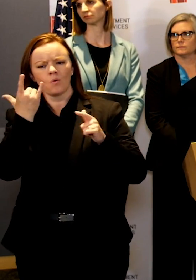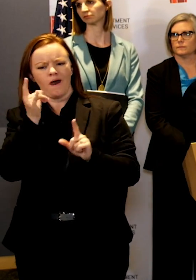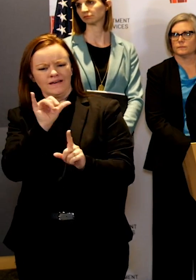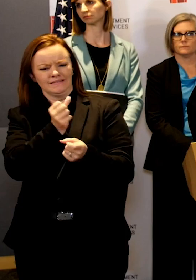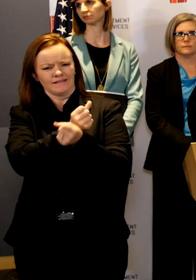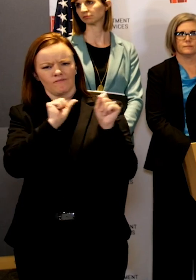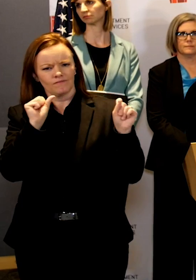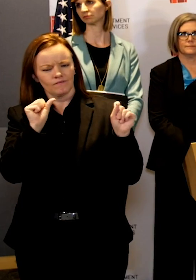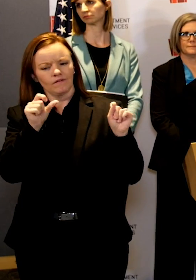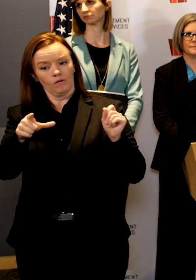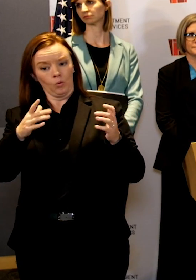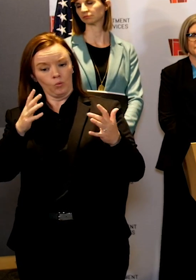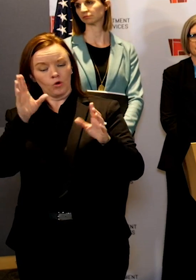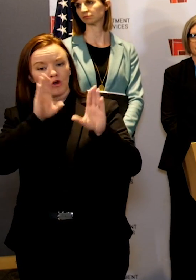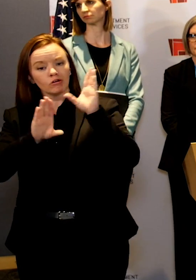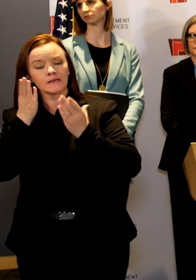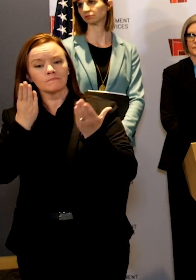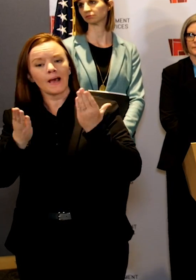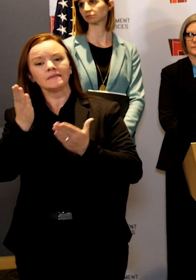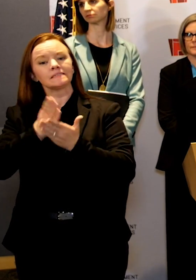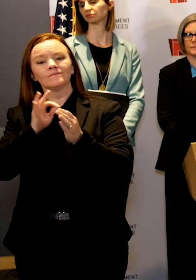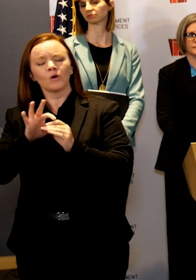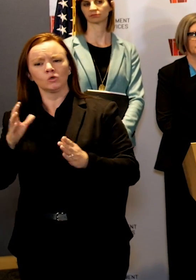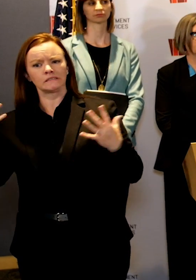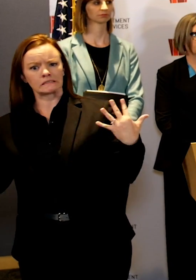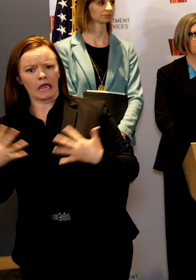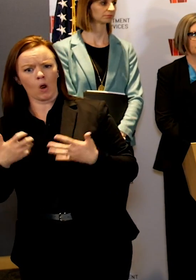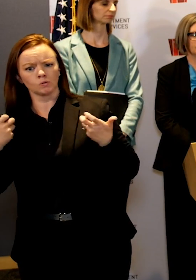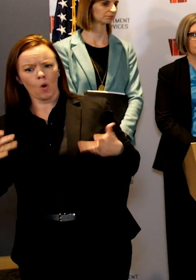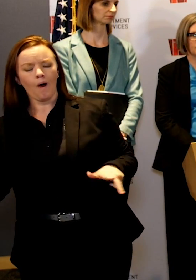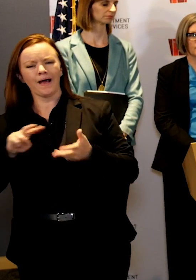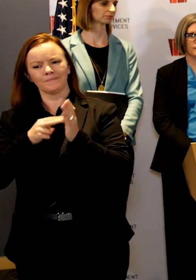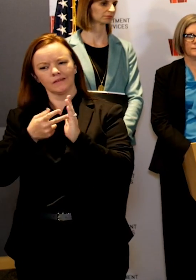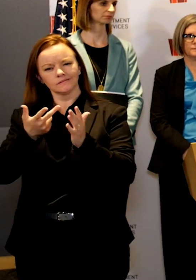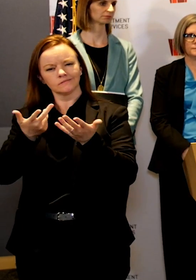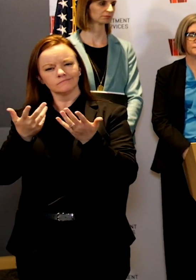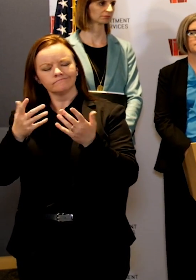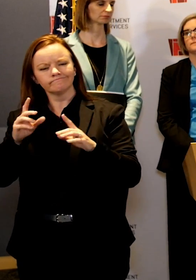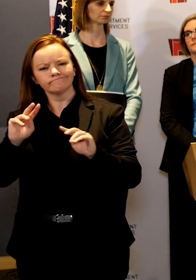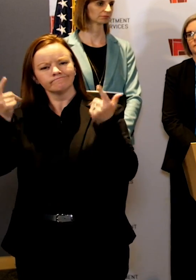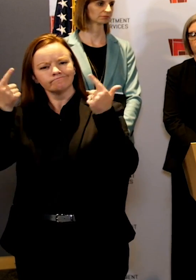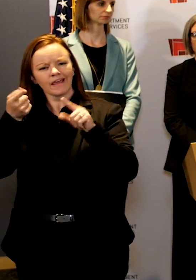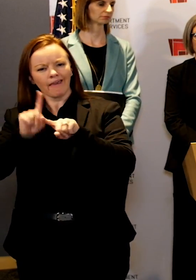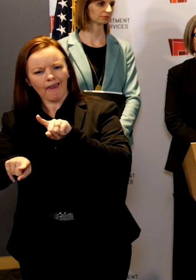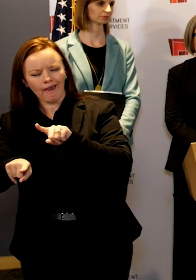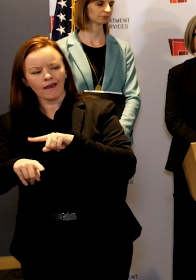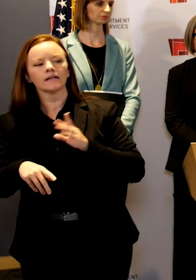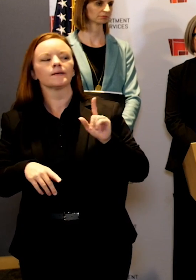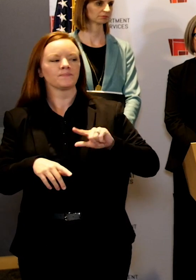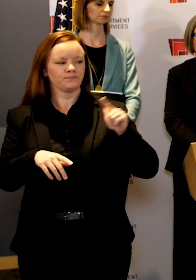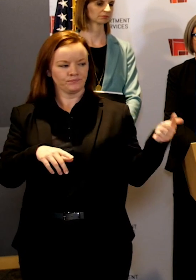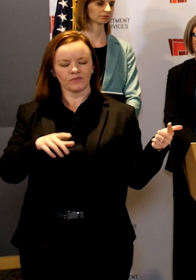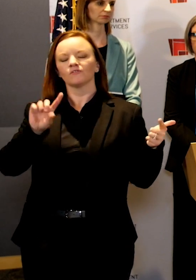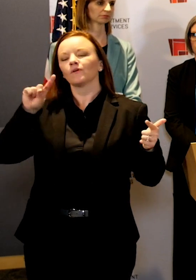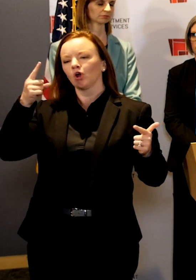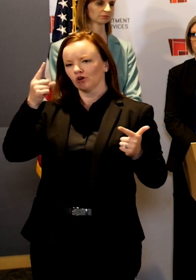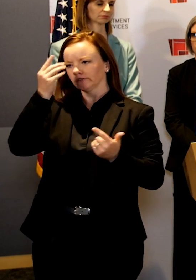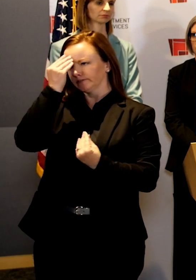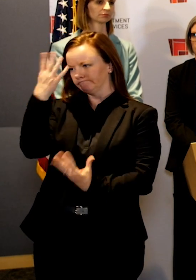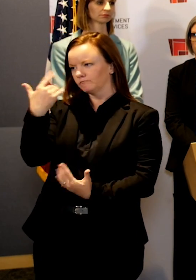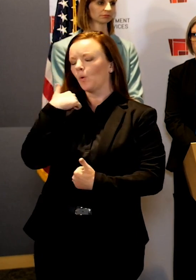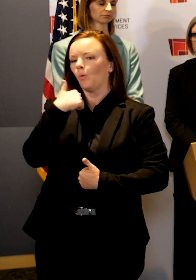this may disenfranchise voters who are scared to come out and vote tomorrow? Well, first I want to say we are putting out guidance on